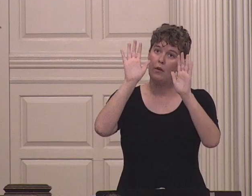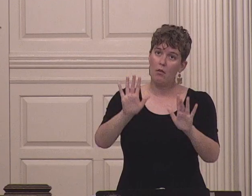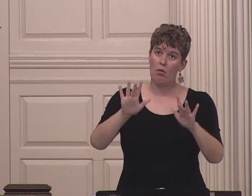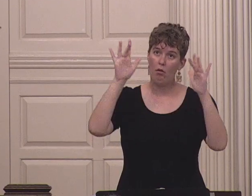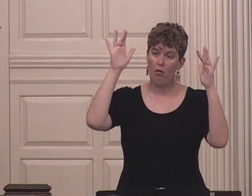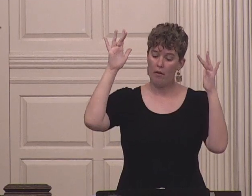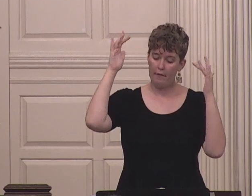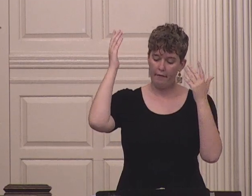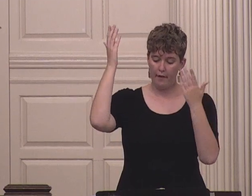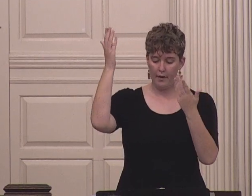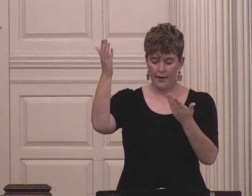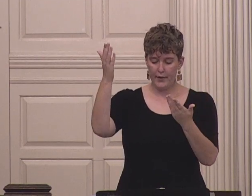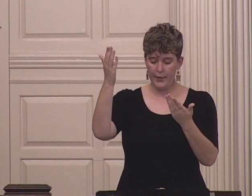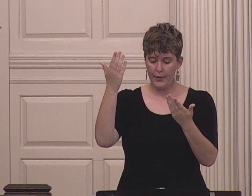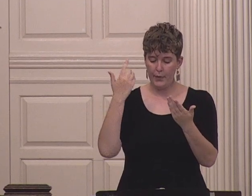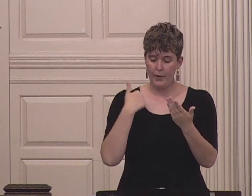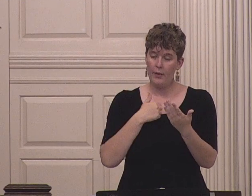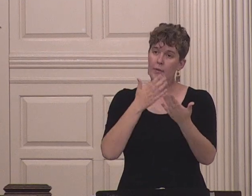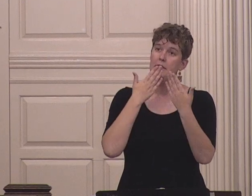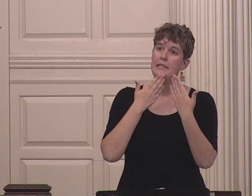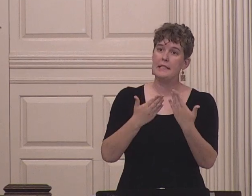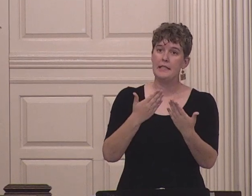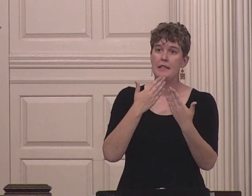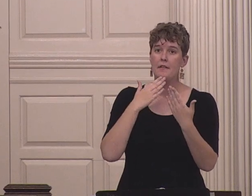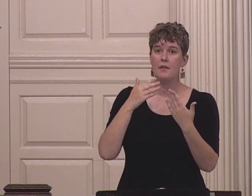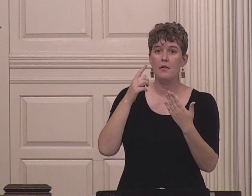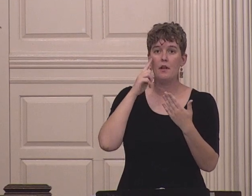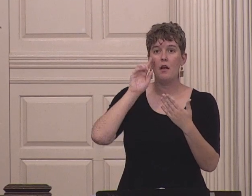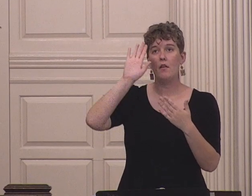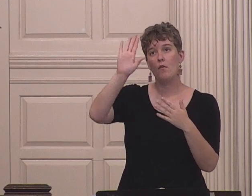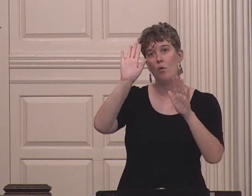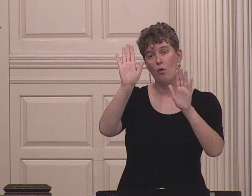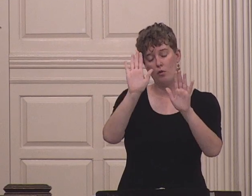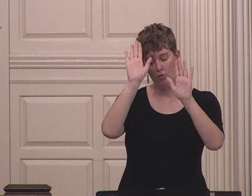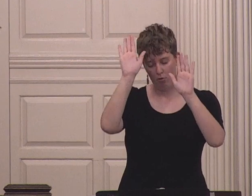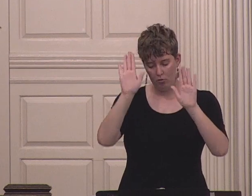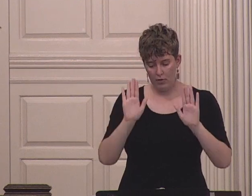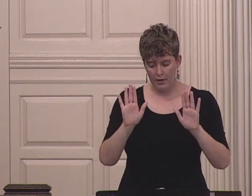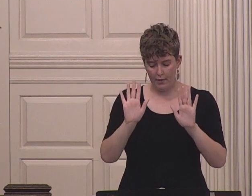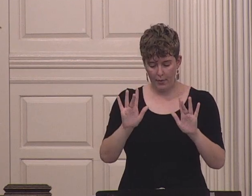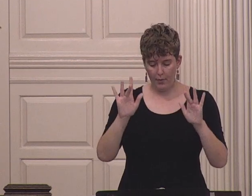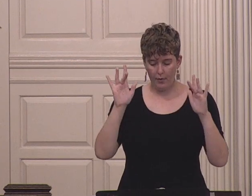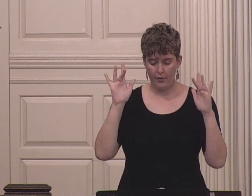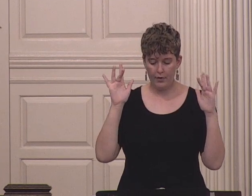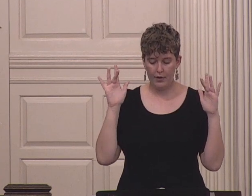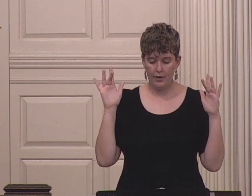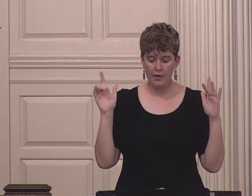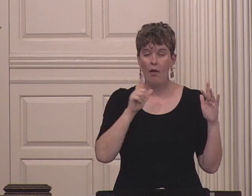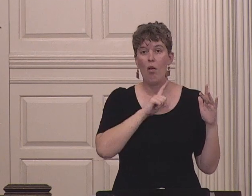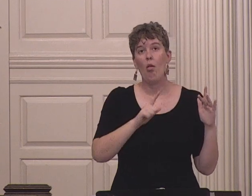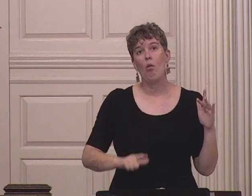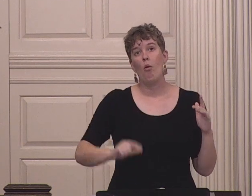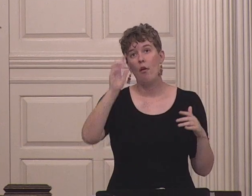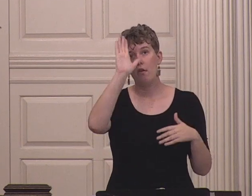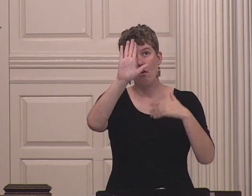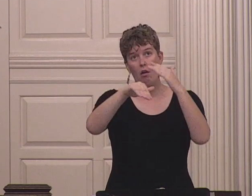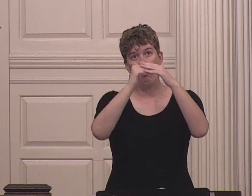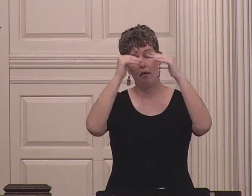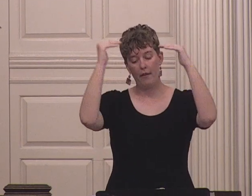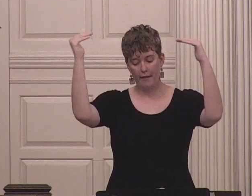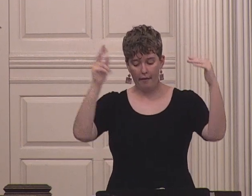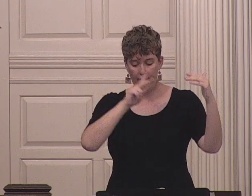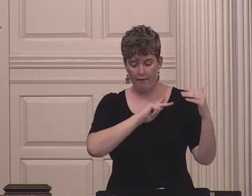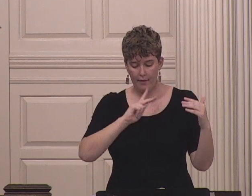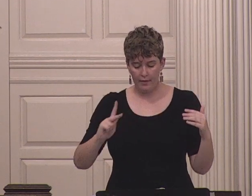we glorify you, we give you thanks for your great glory. Lord